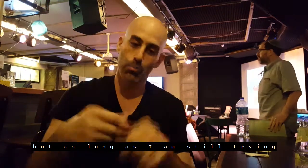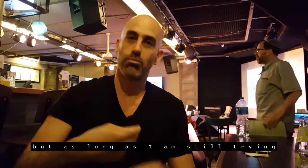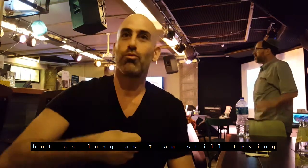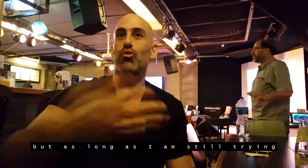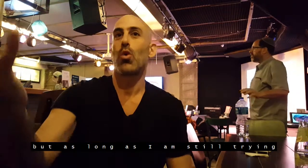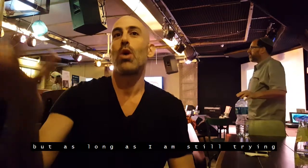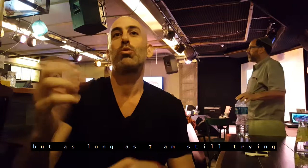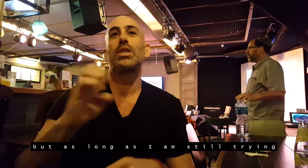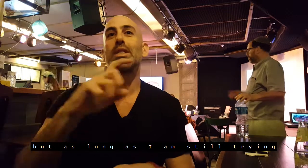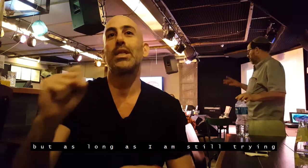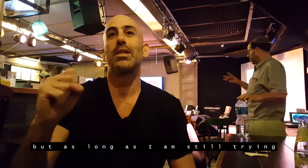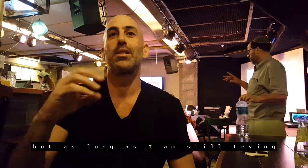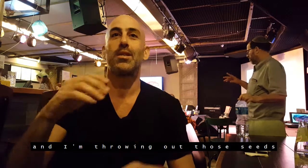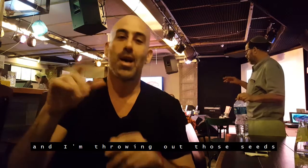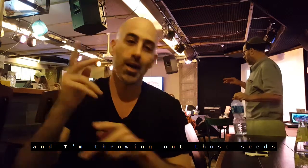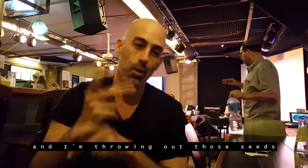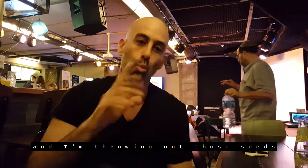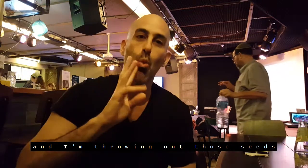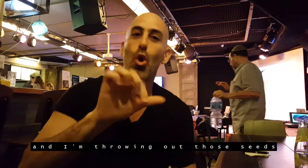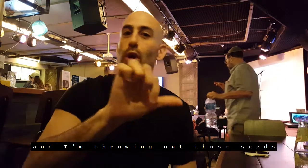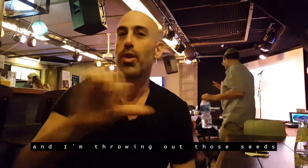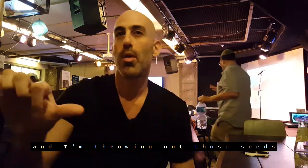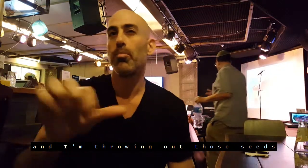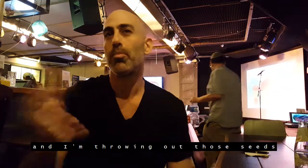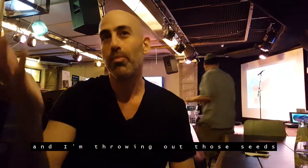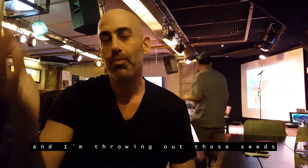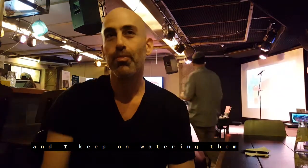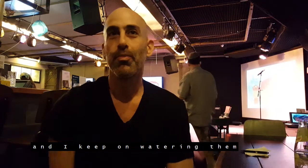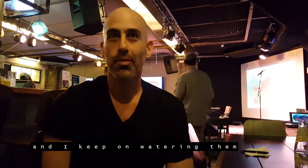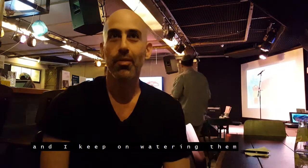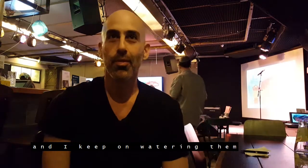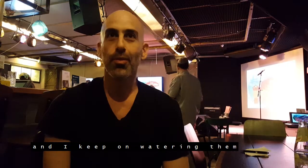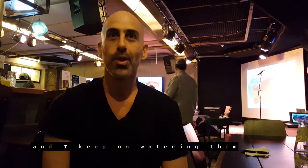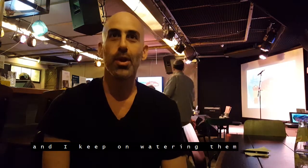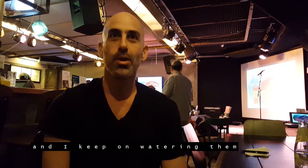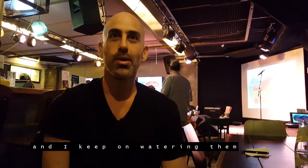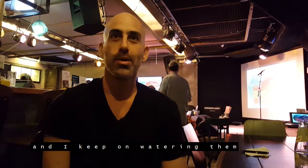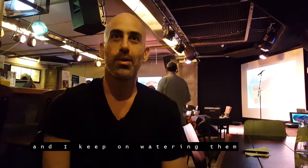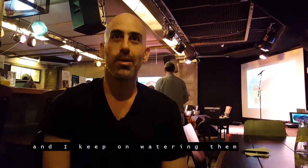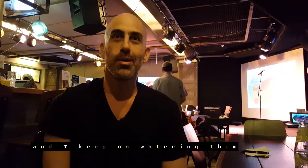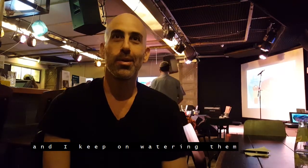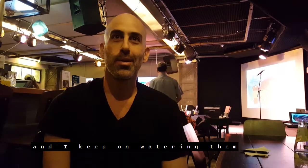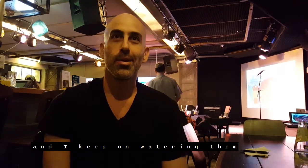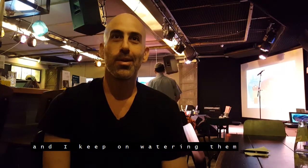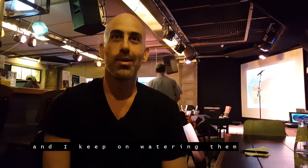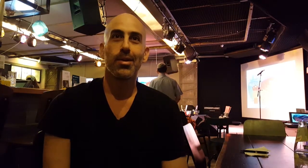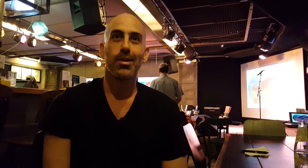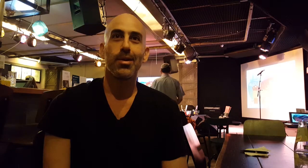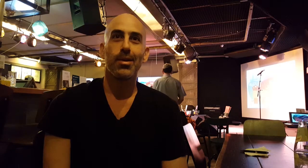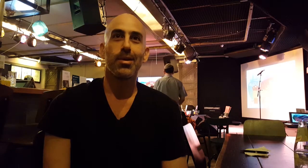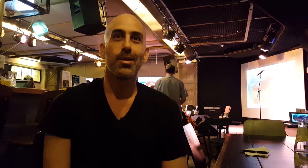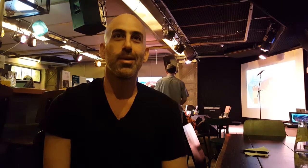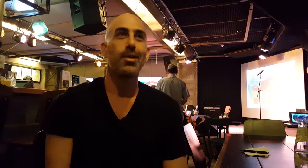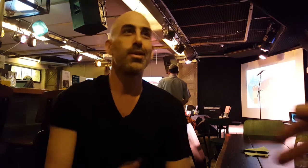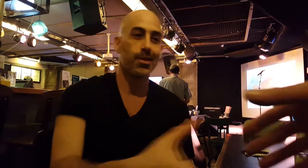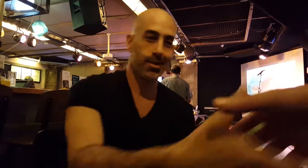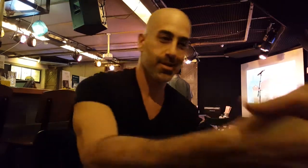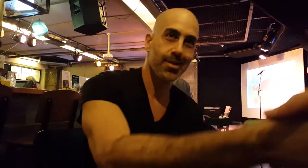still trying and I'm throwing out those seeds and I'm watering them. Thank you very much.